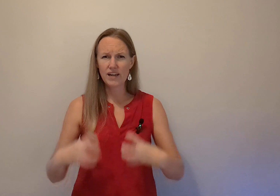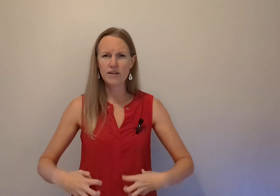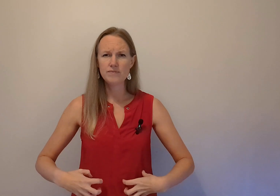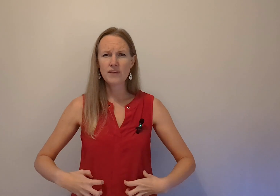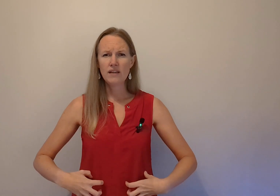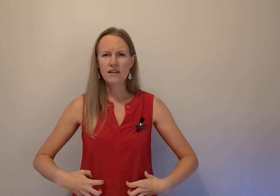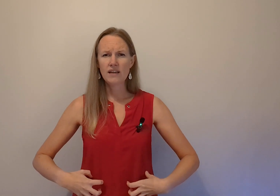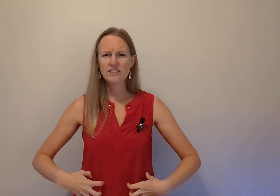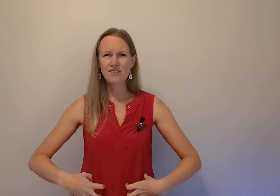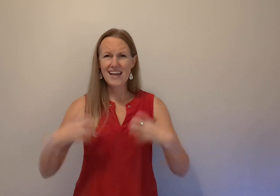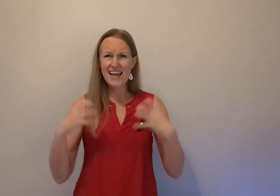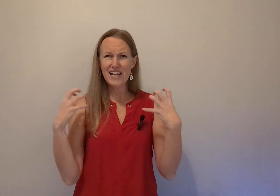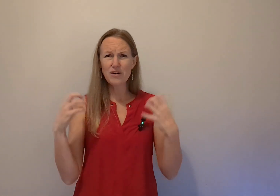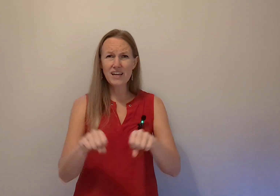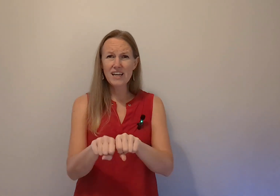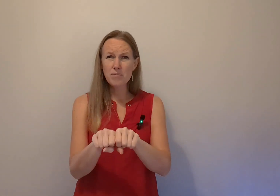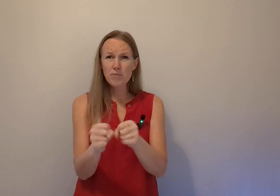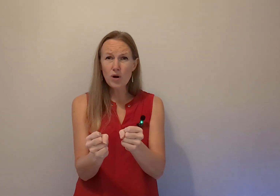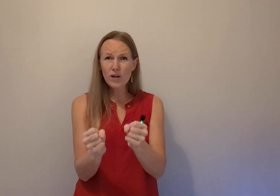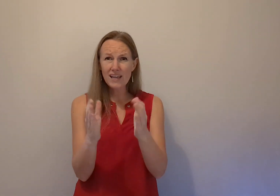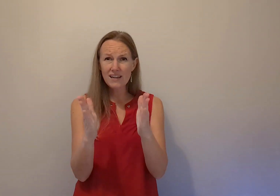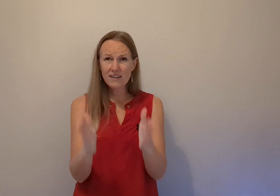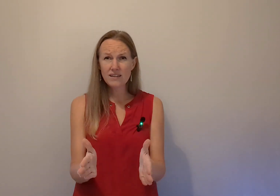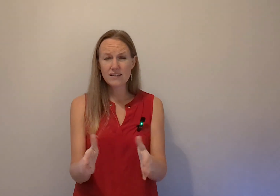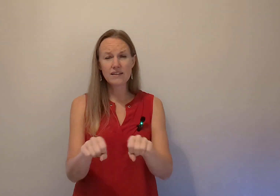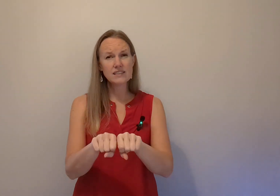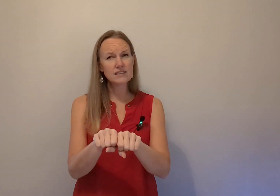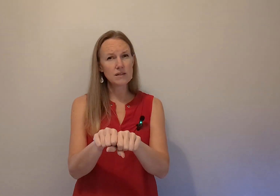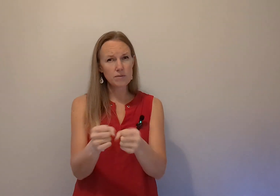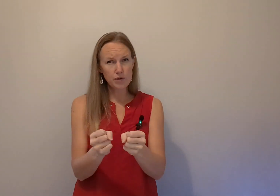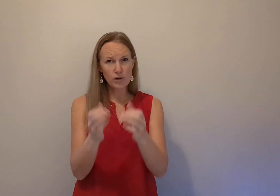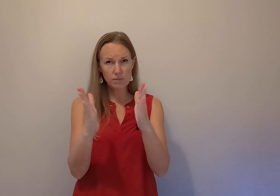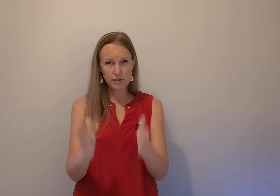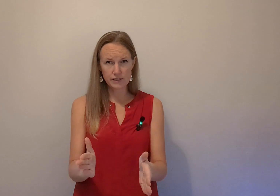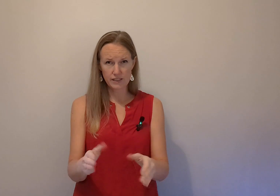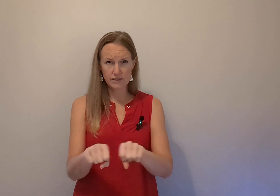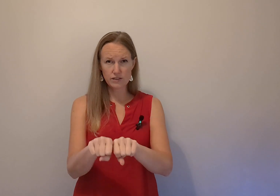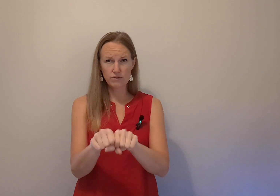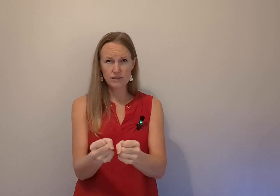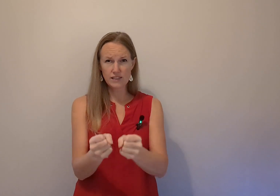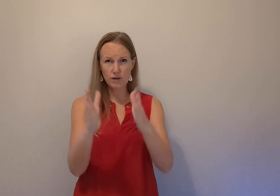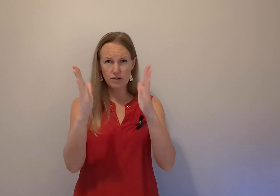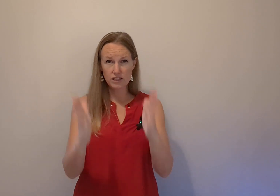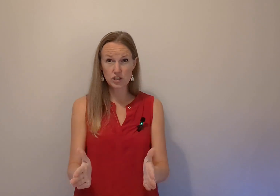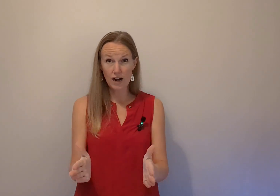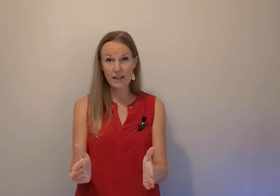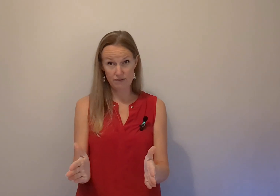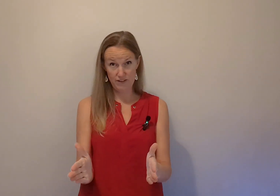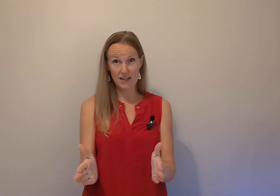angry. Okay, so angry and broken. Now this is broken person. So that's why we're going to try to fit in